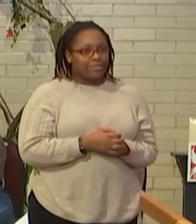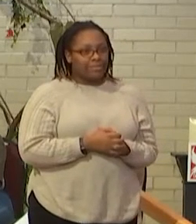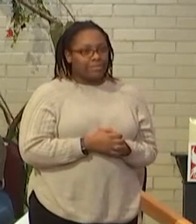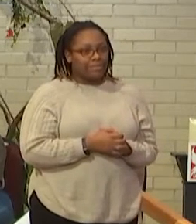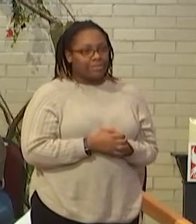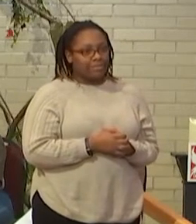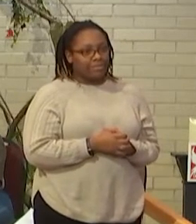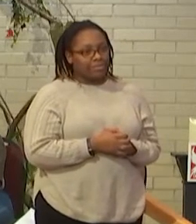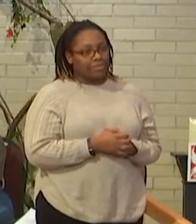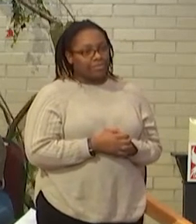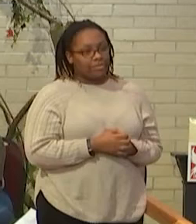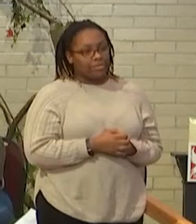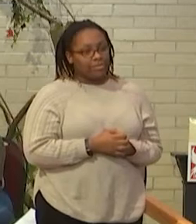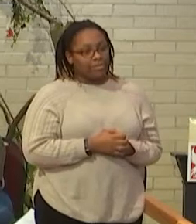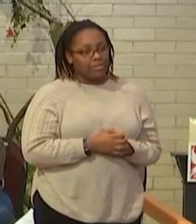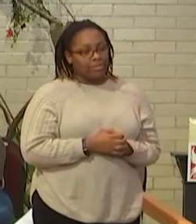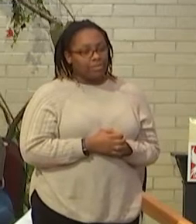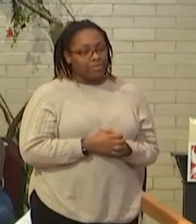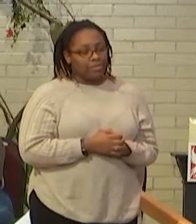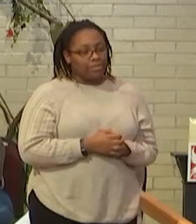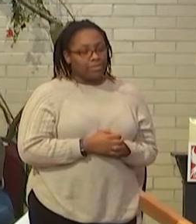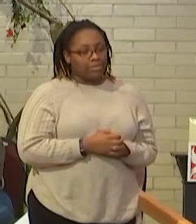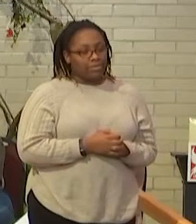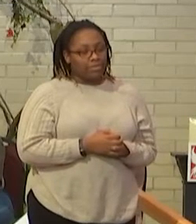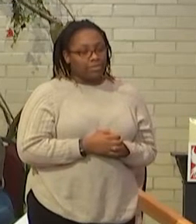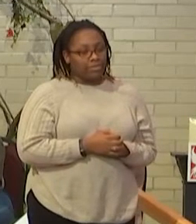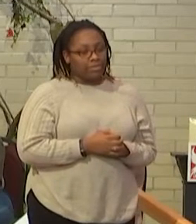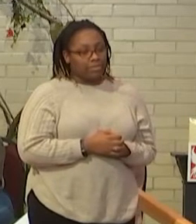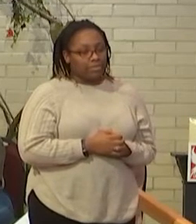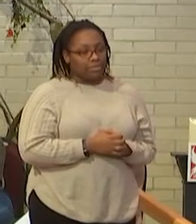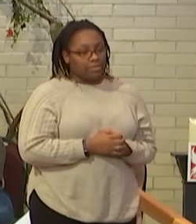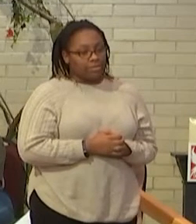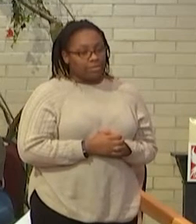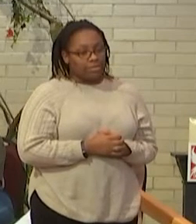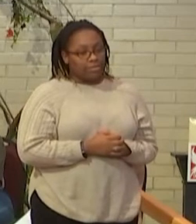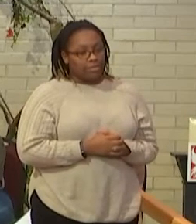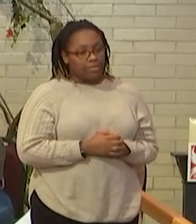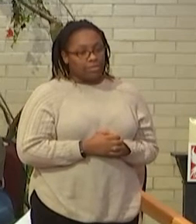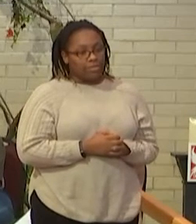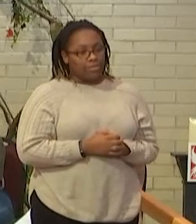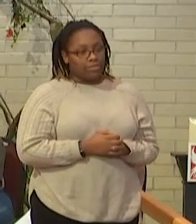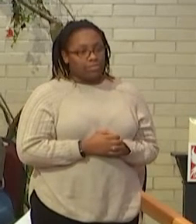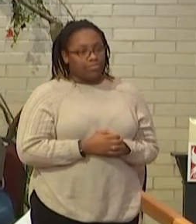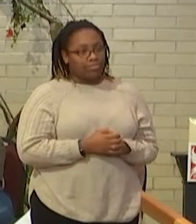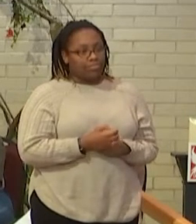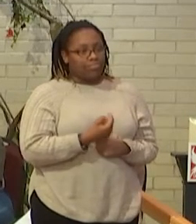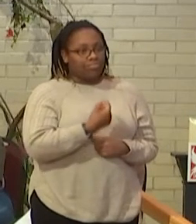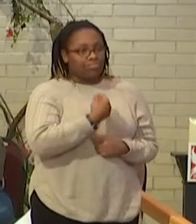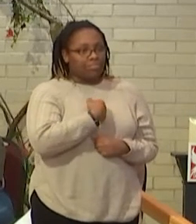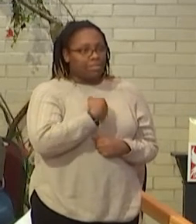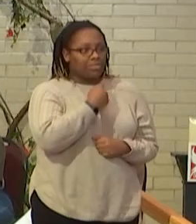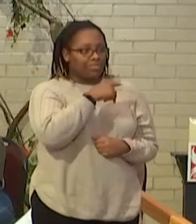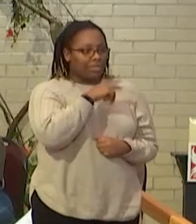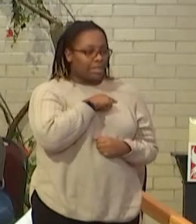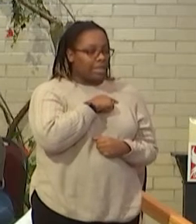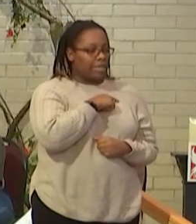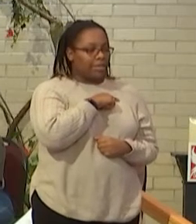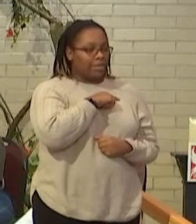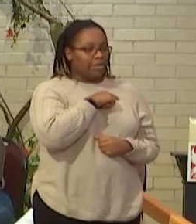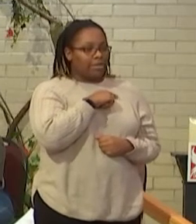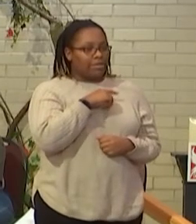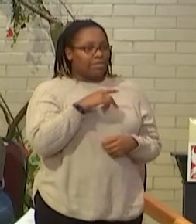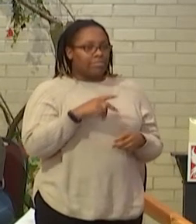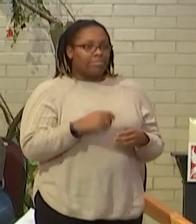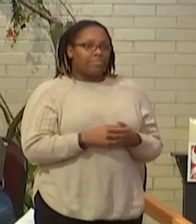I'm not gonna be scared to ask for that help. And one thing that, at least for me personally, that I would greatly appreciate is for